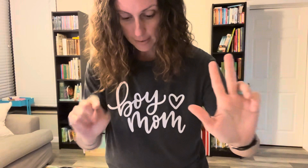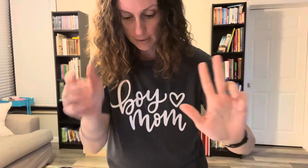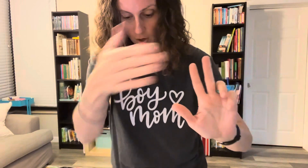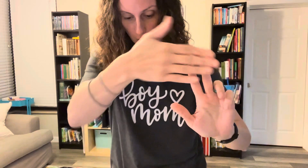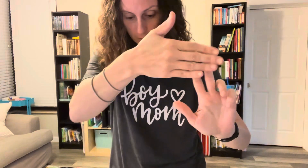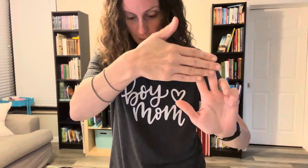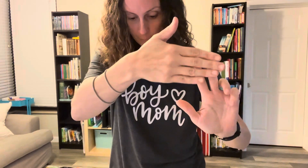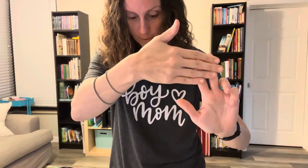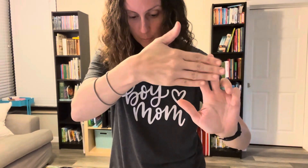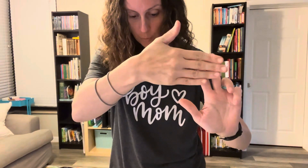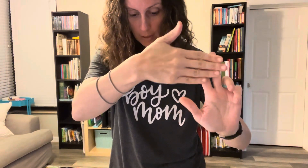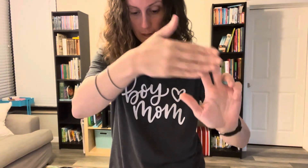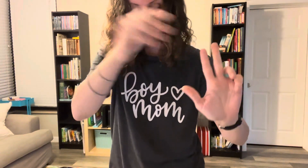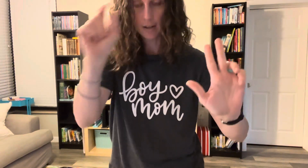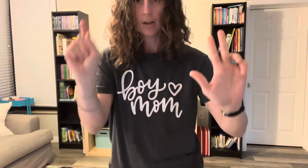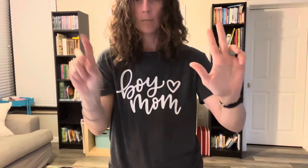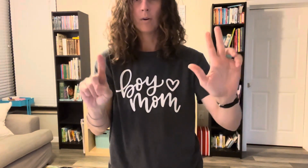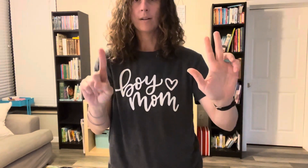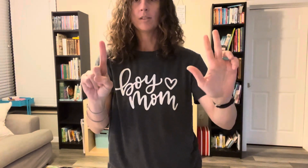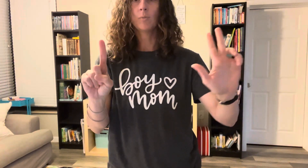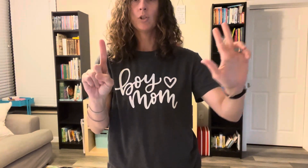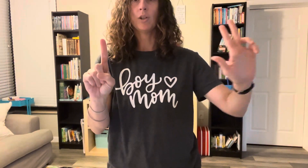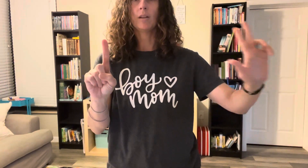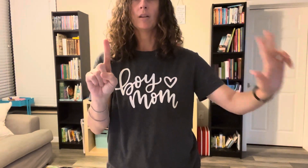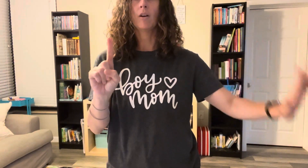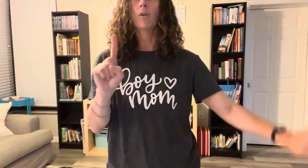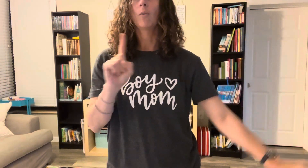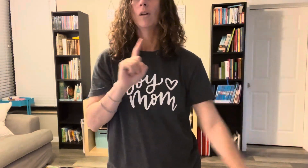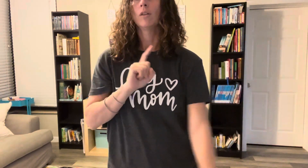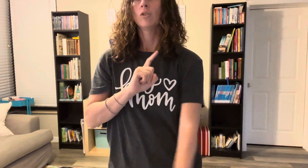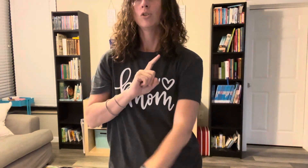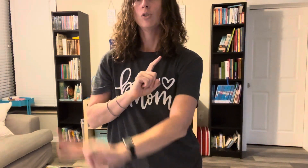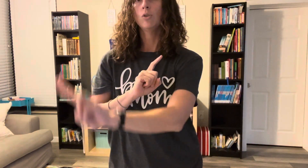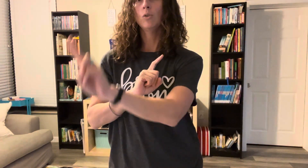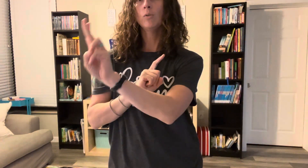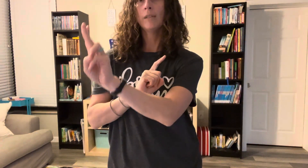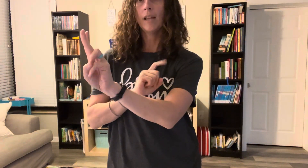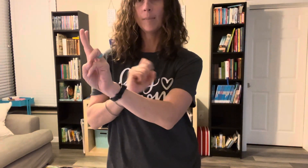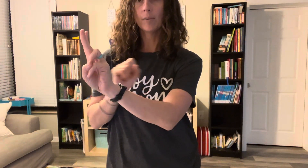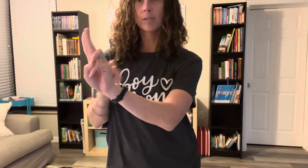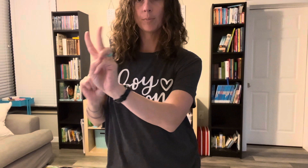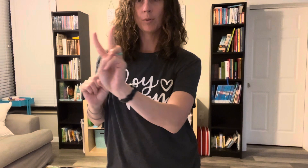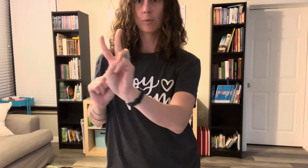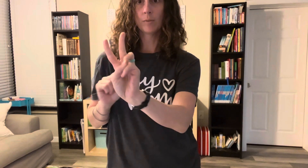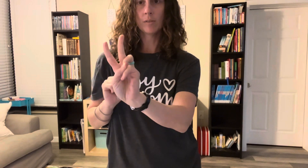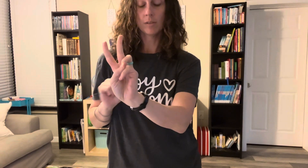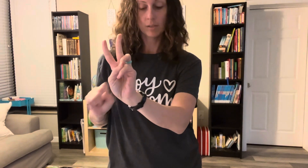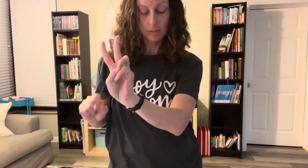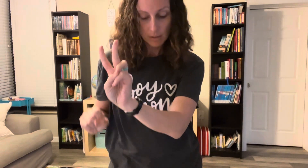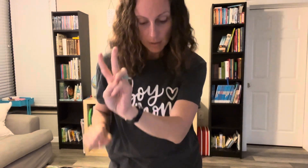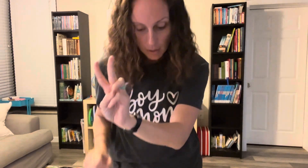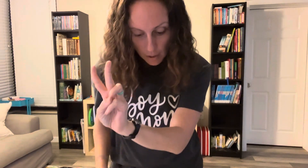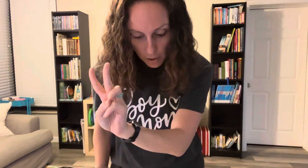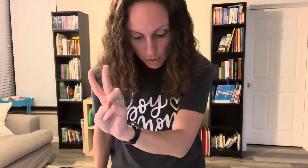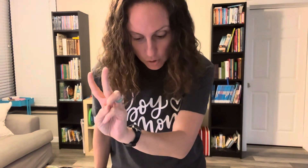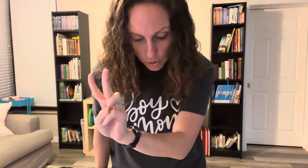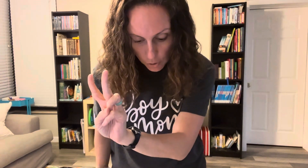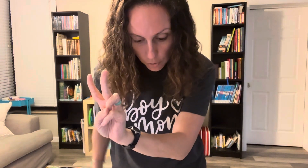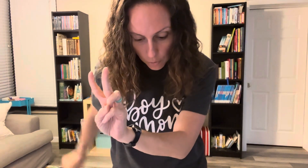is our tablespoon hand, we're going to switch it and go 2 tablespoons